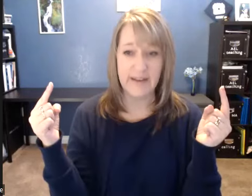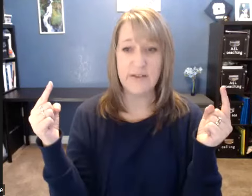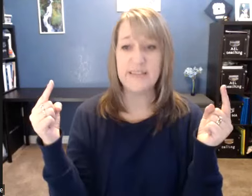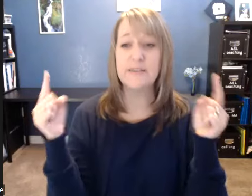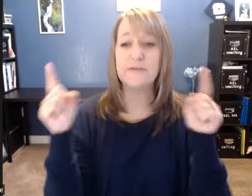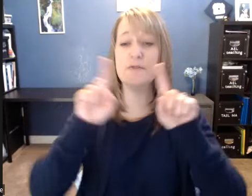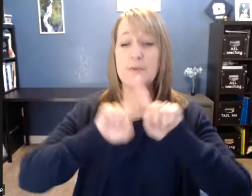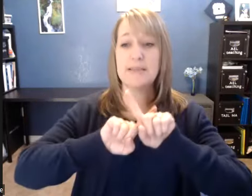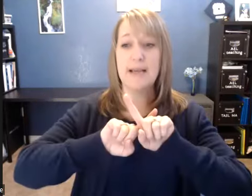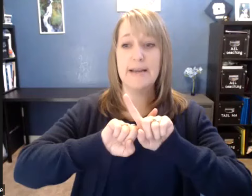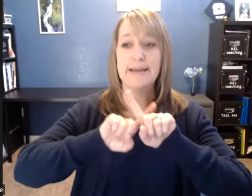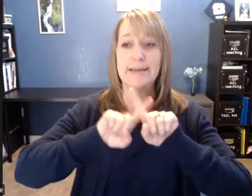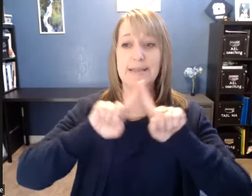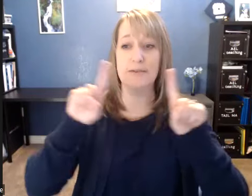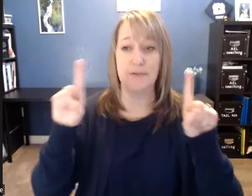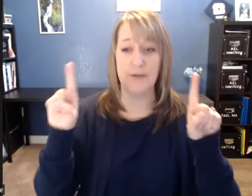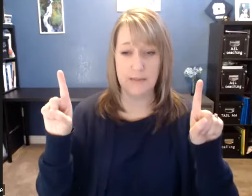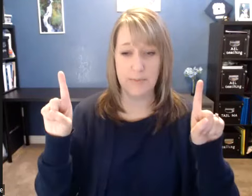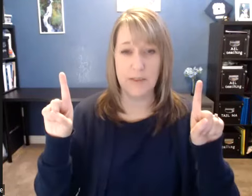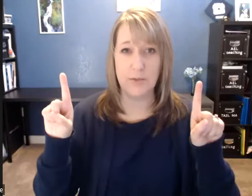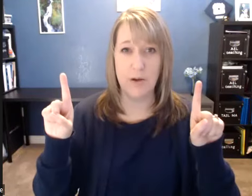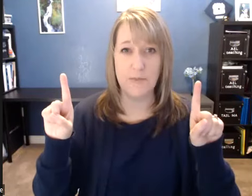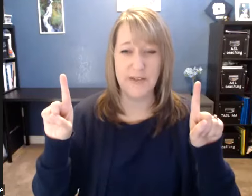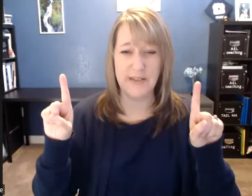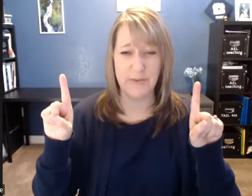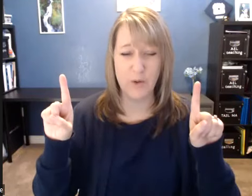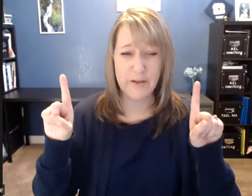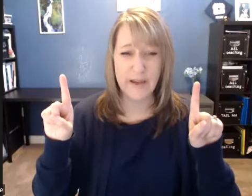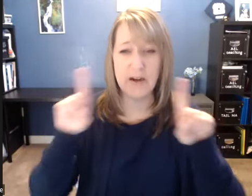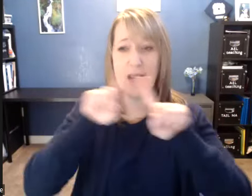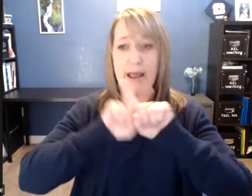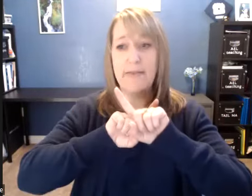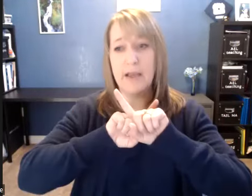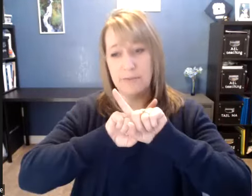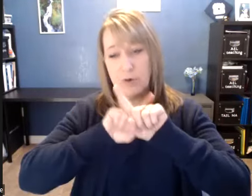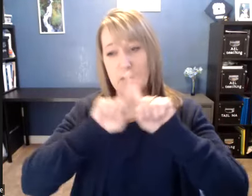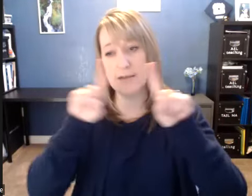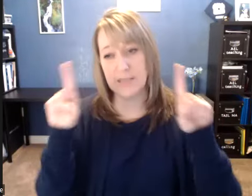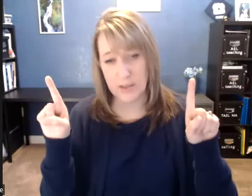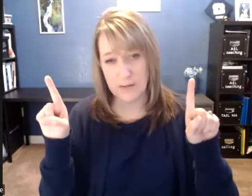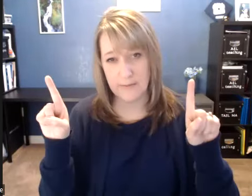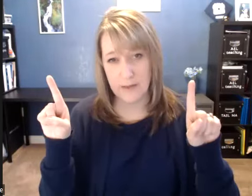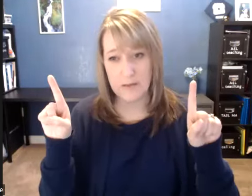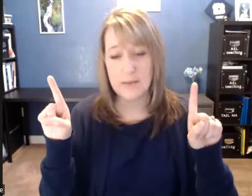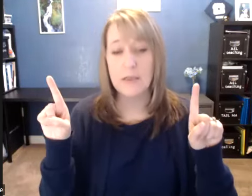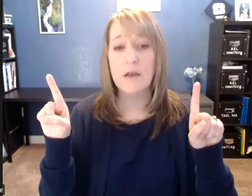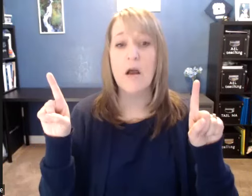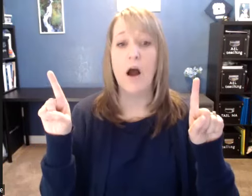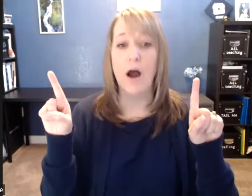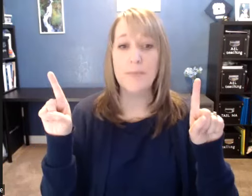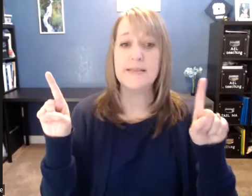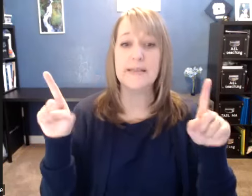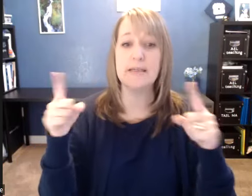Now it's different from the sign different because your palms face forward there and they kind of cross each other first. Opposite